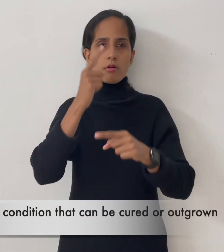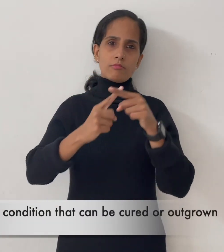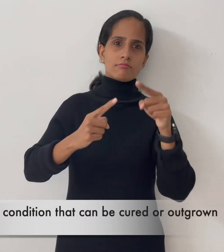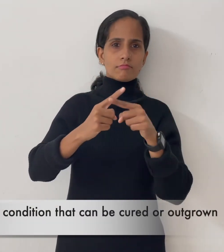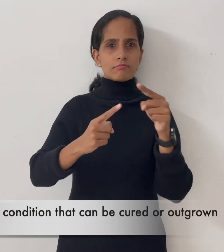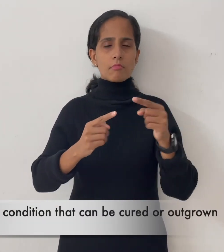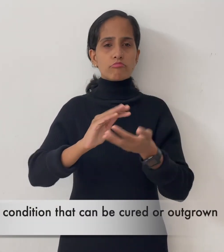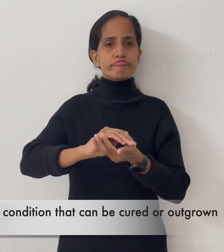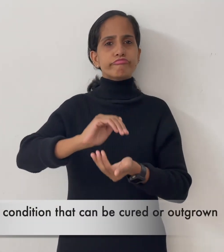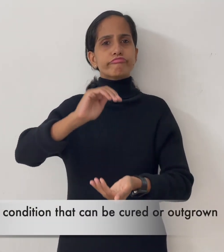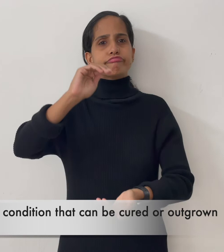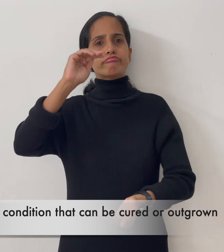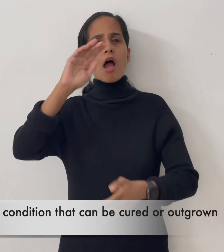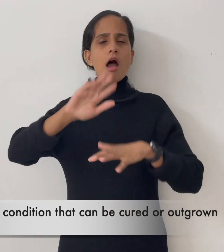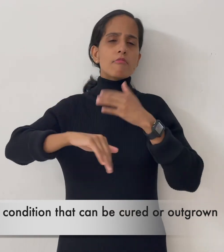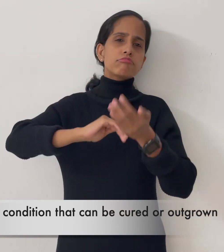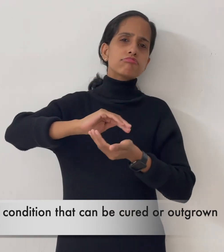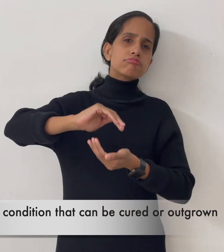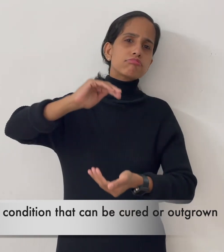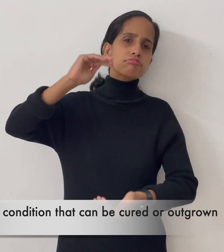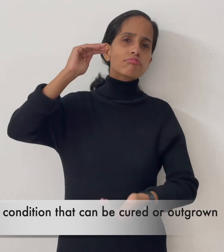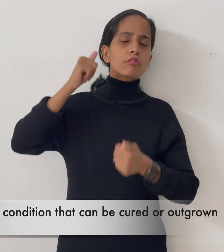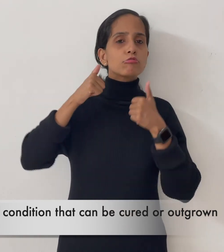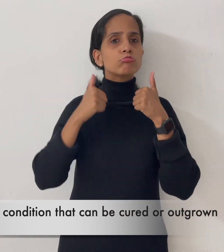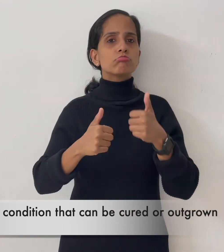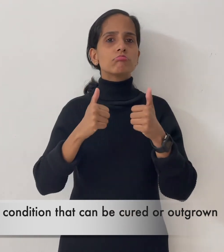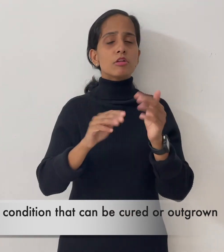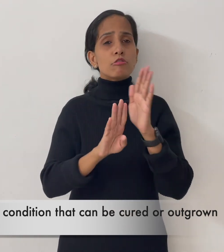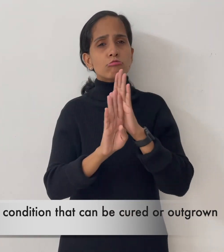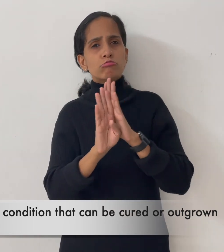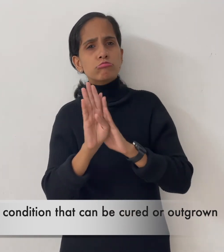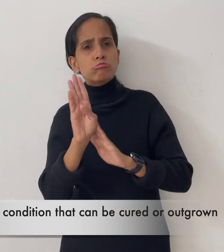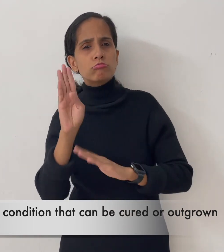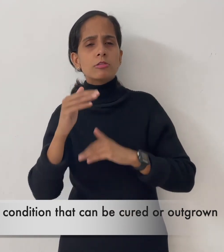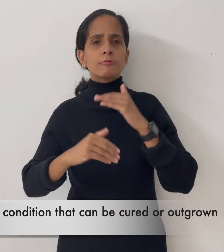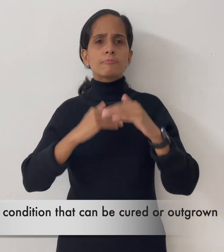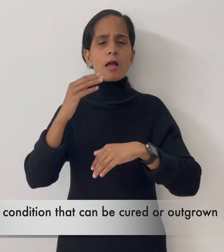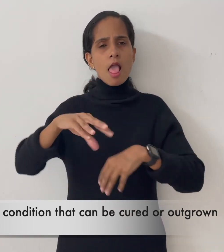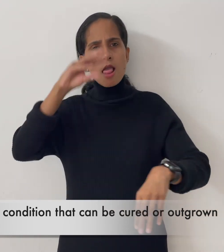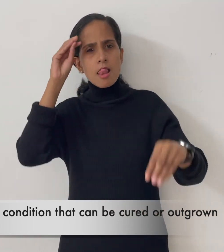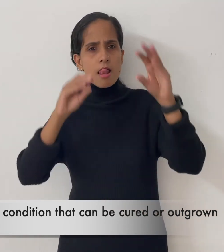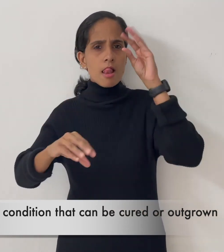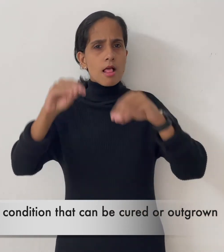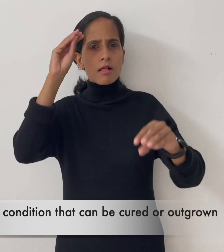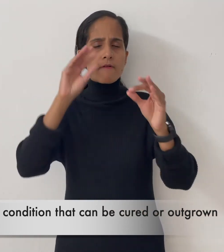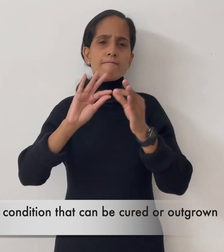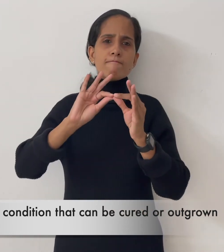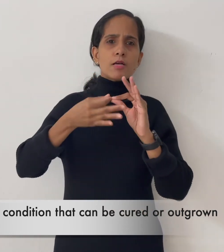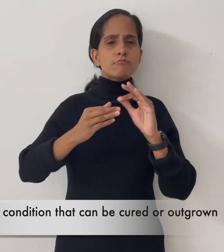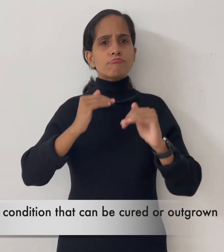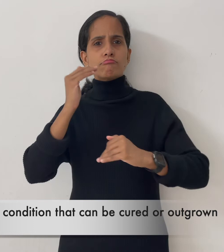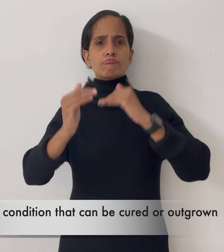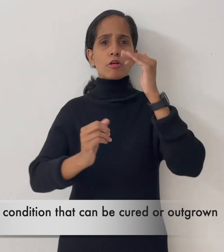Autism is a childhood condition that can be cured or outgrown.